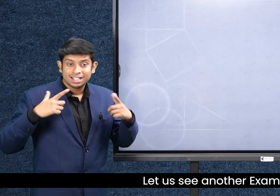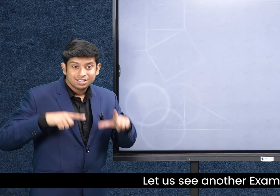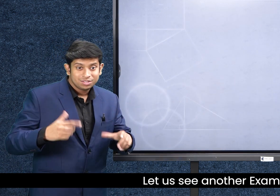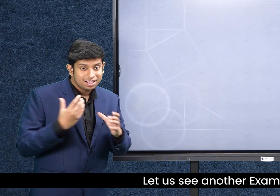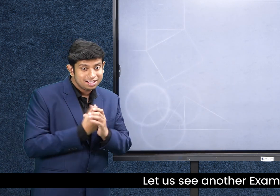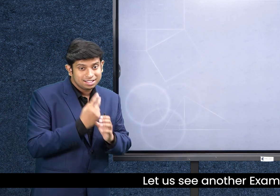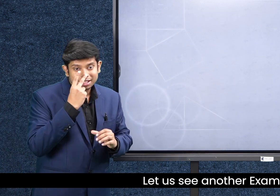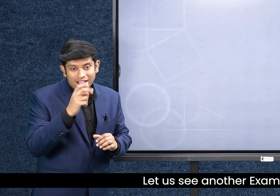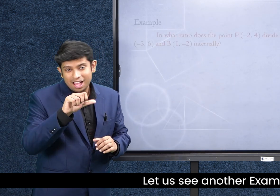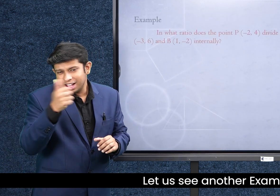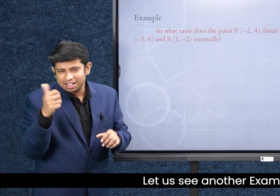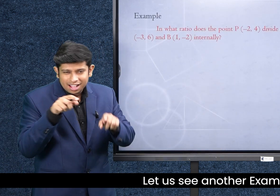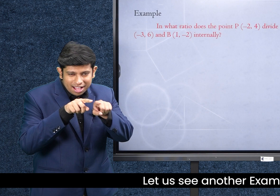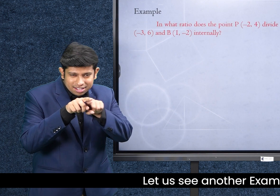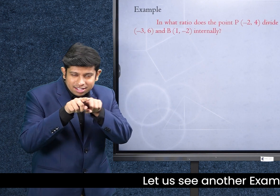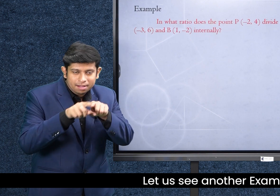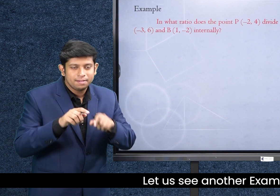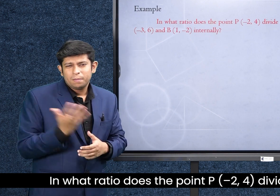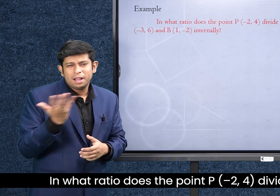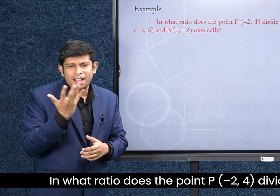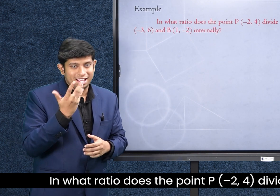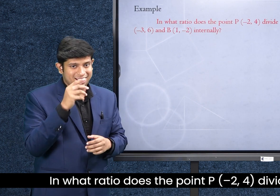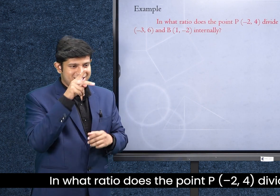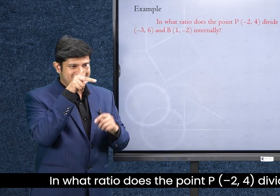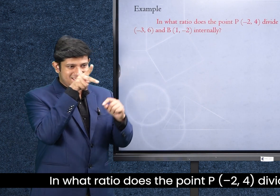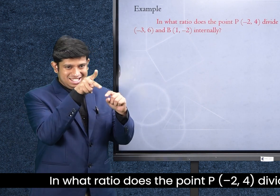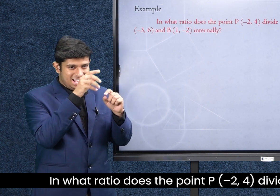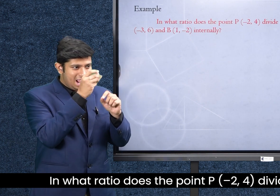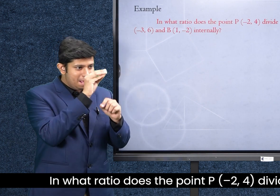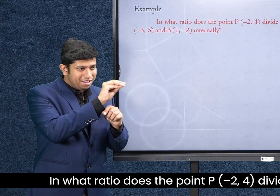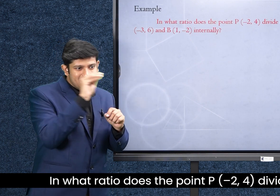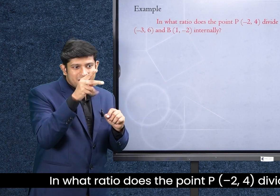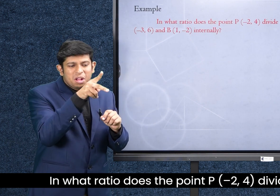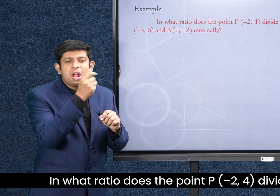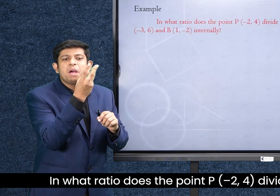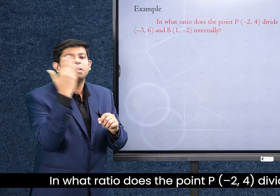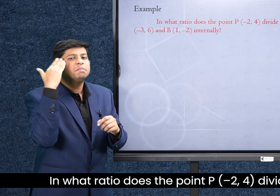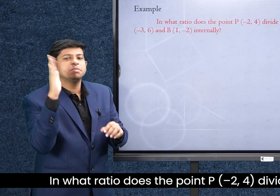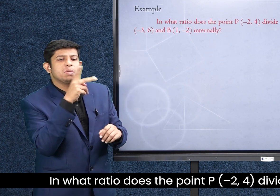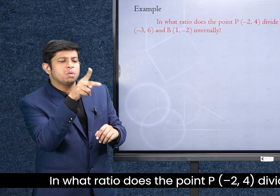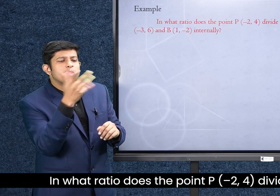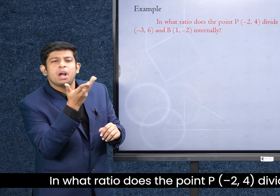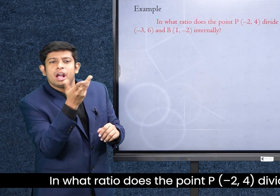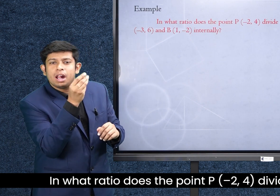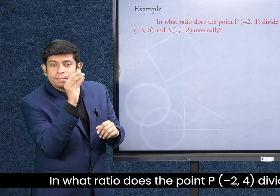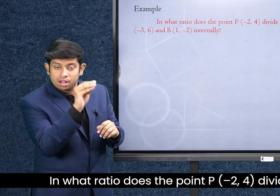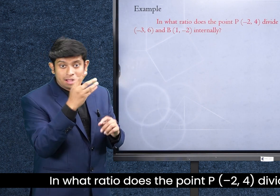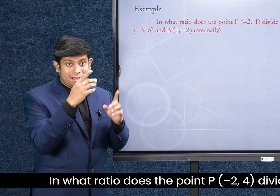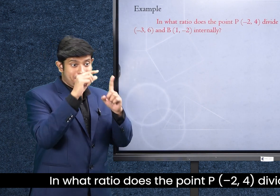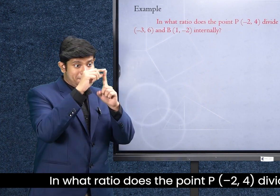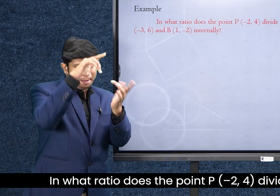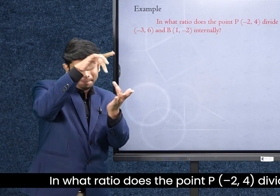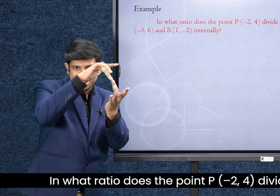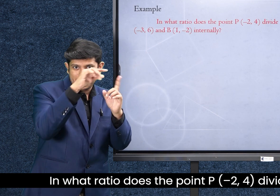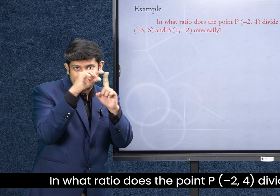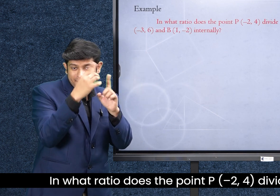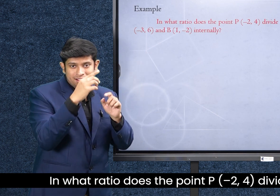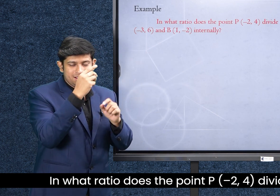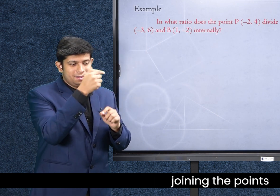Let us see another example. In what ratio does the point P of minus 2 comma 4 divide the line segment